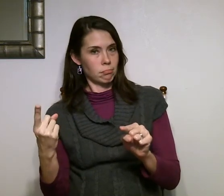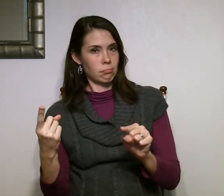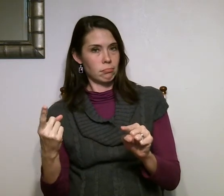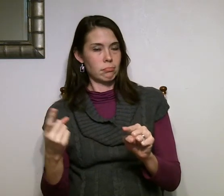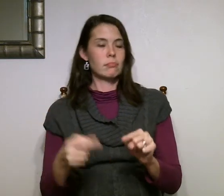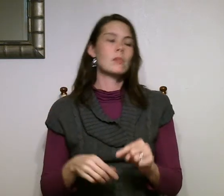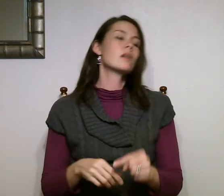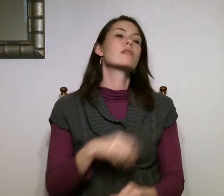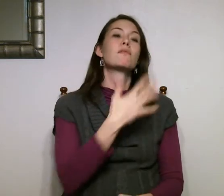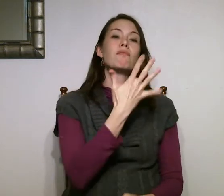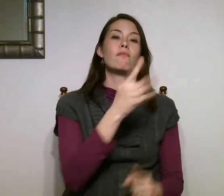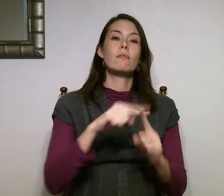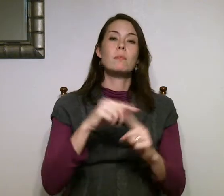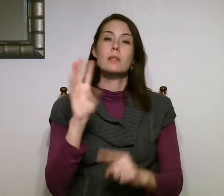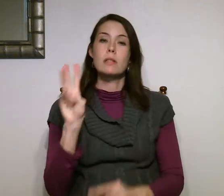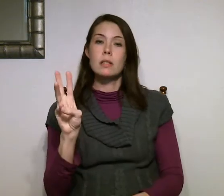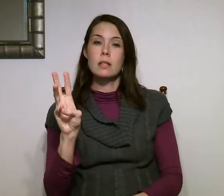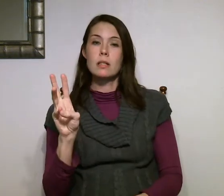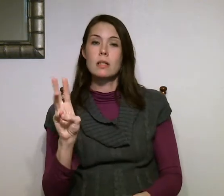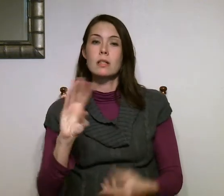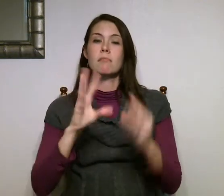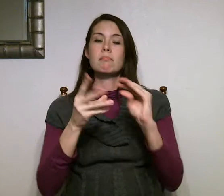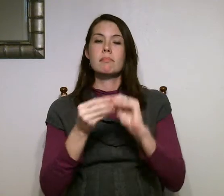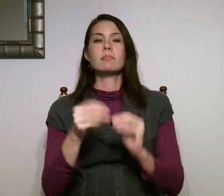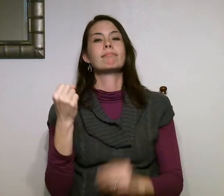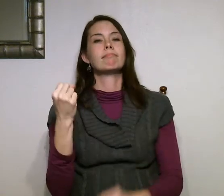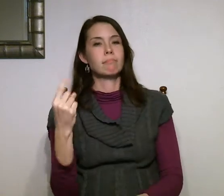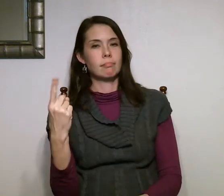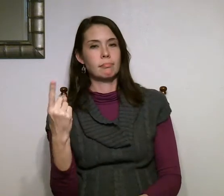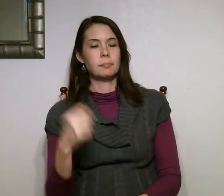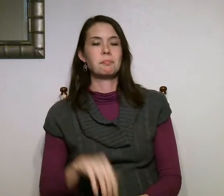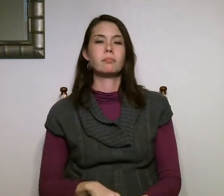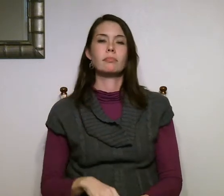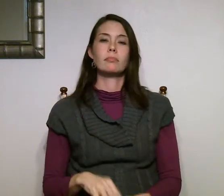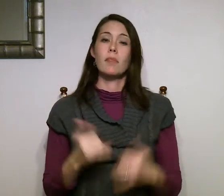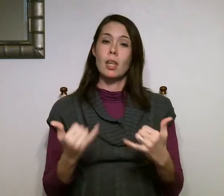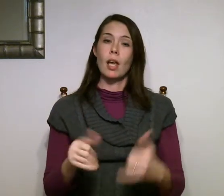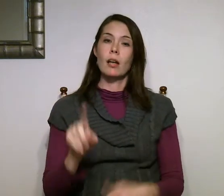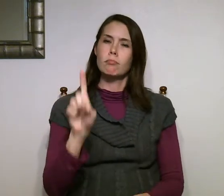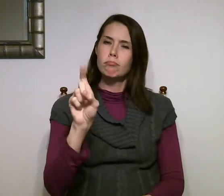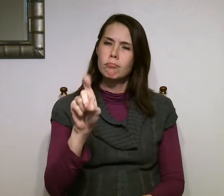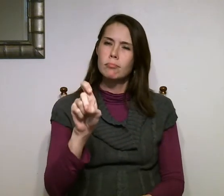plus 6 is equal to 11. Now I'm going to ask you a question. What is 6 plus 5?